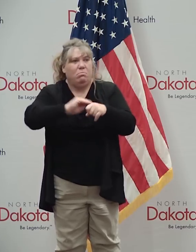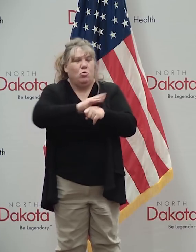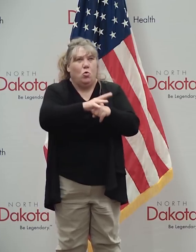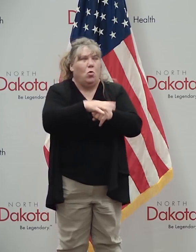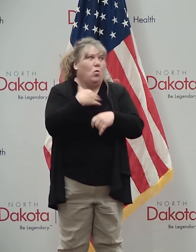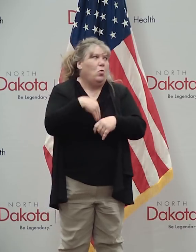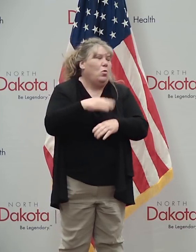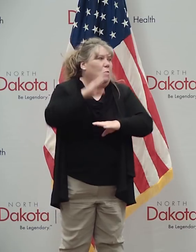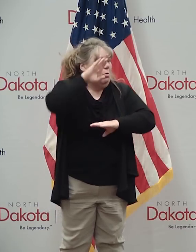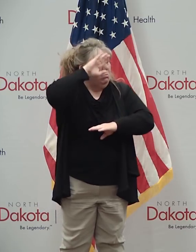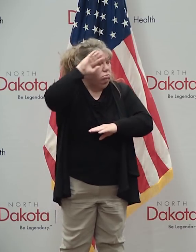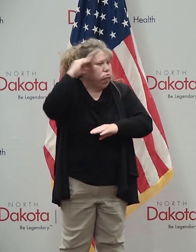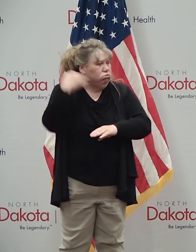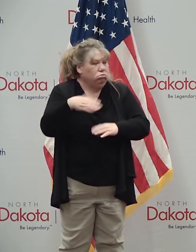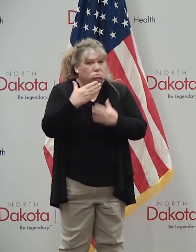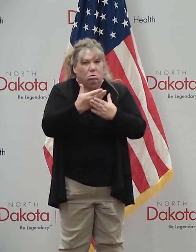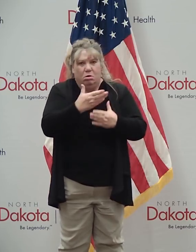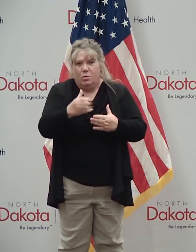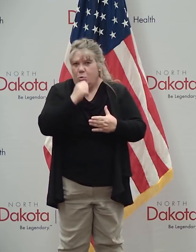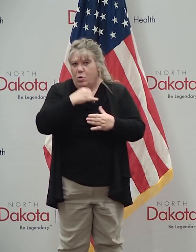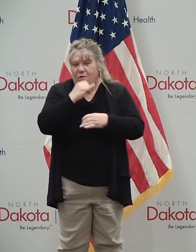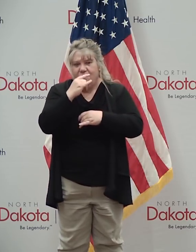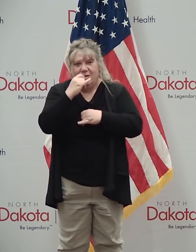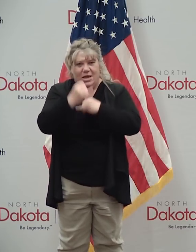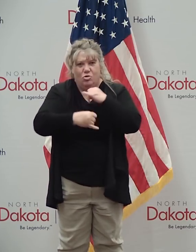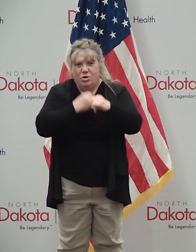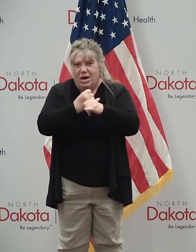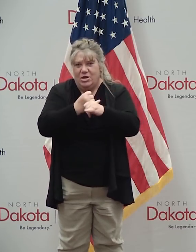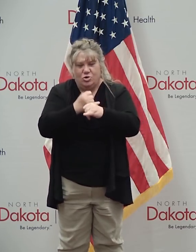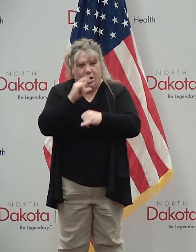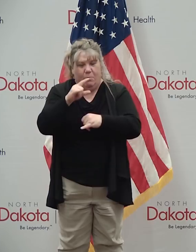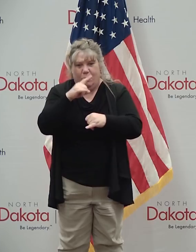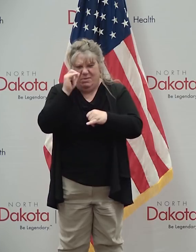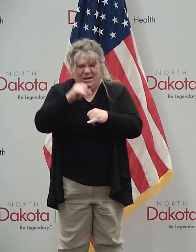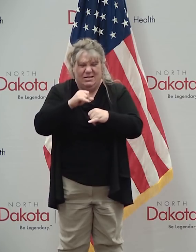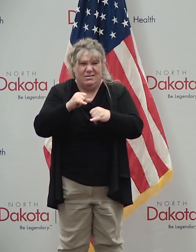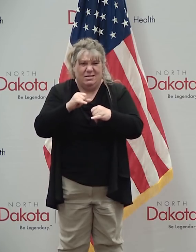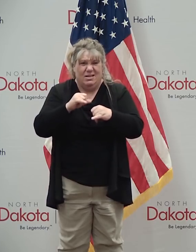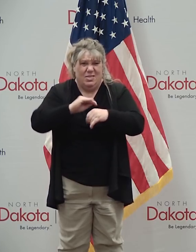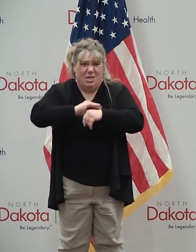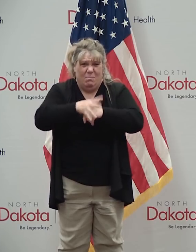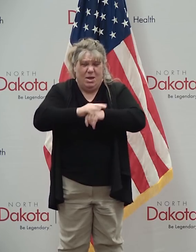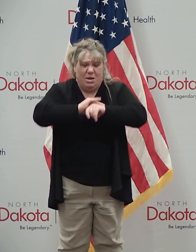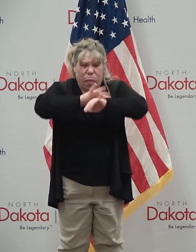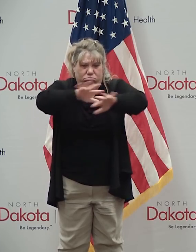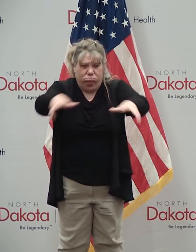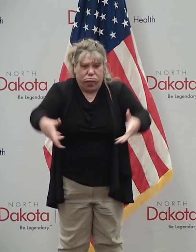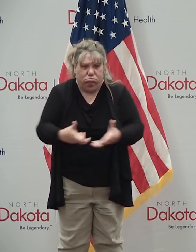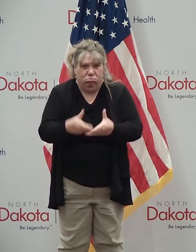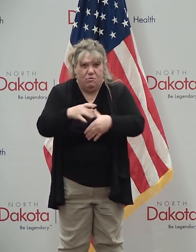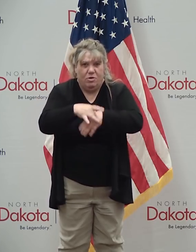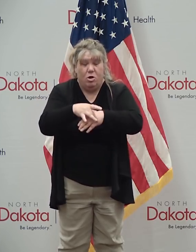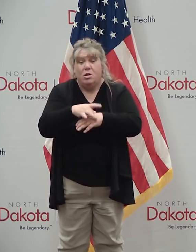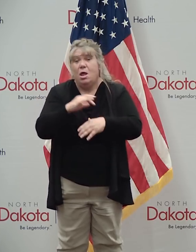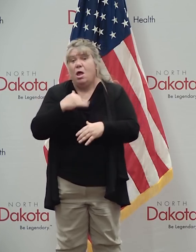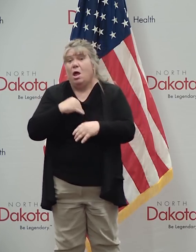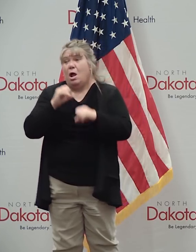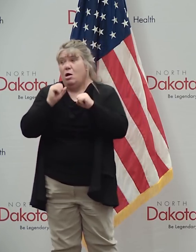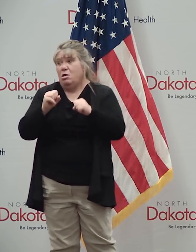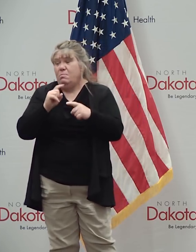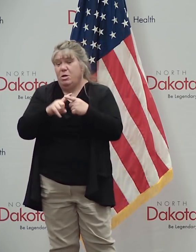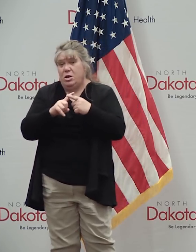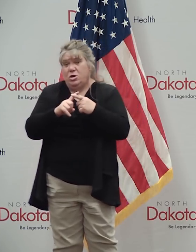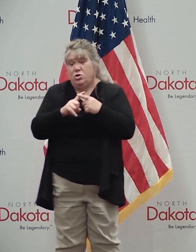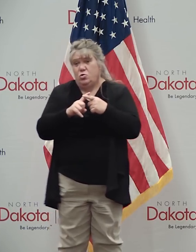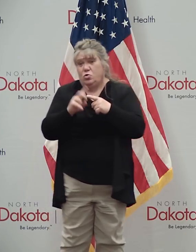don't, because we know that this was spreading globally. But I would also say that, our ability to direct some of the CARES